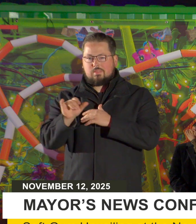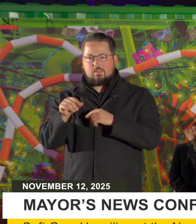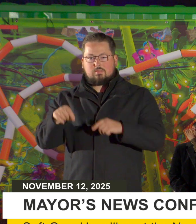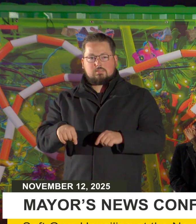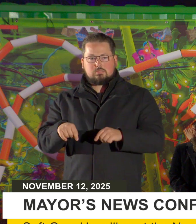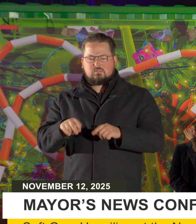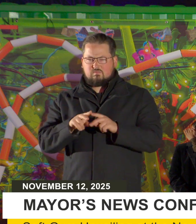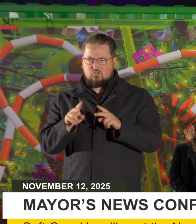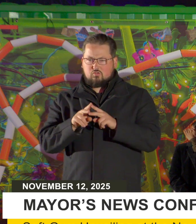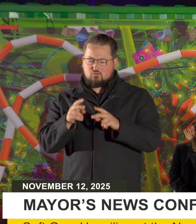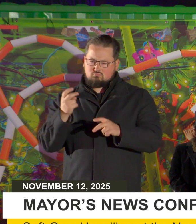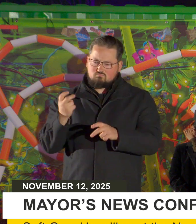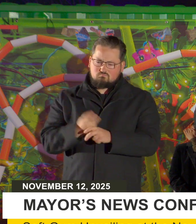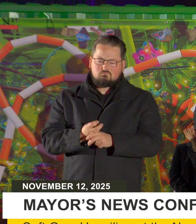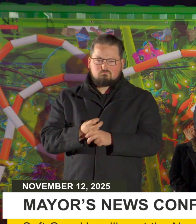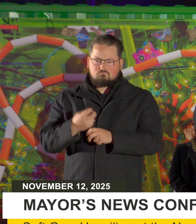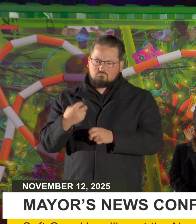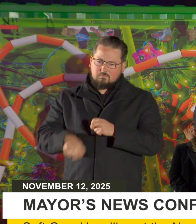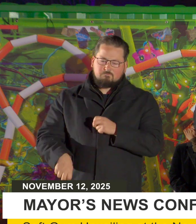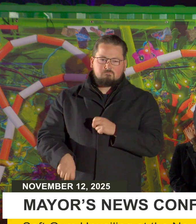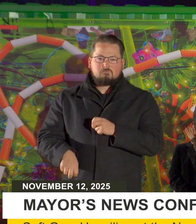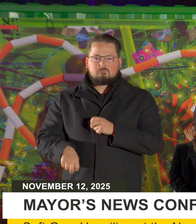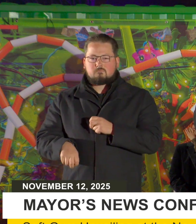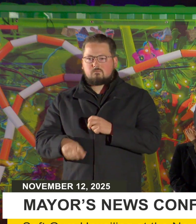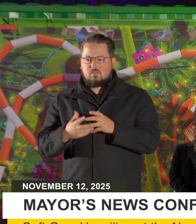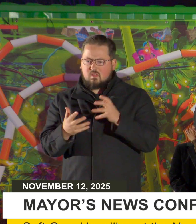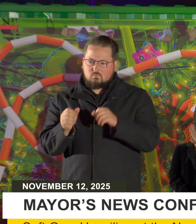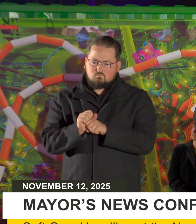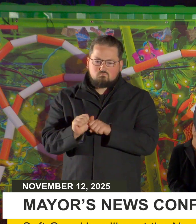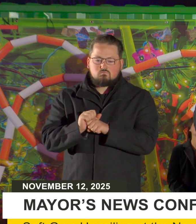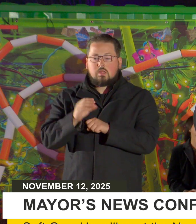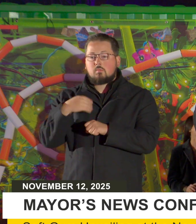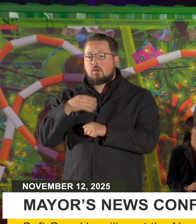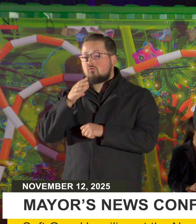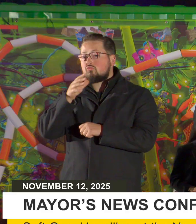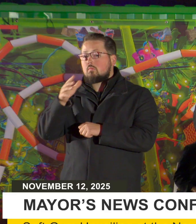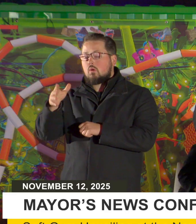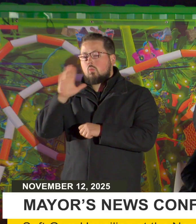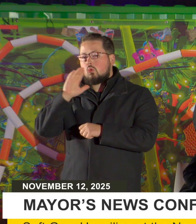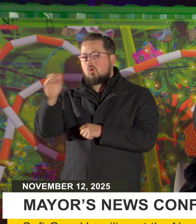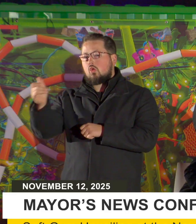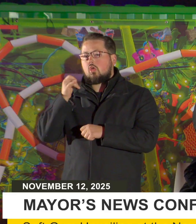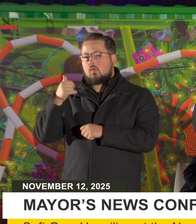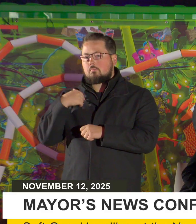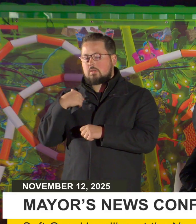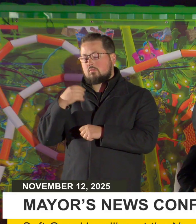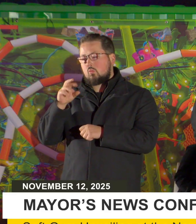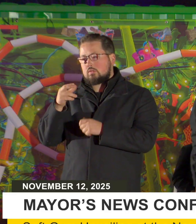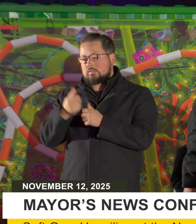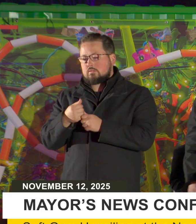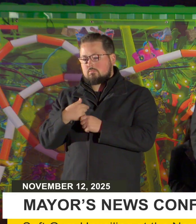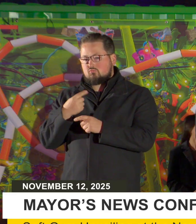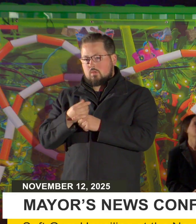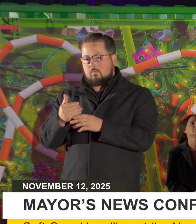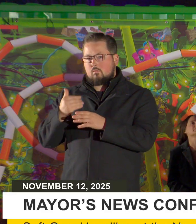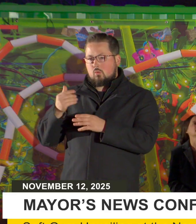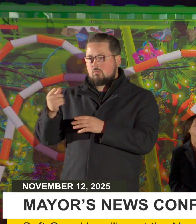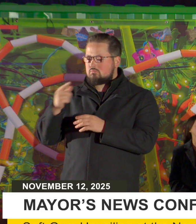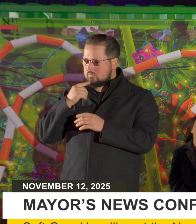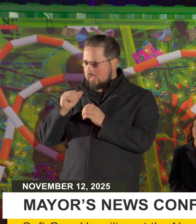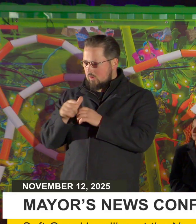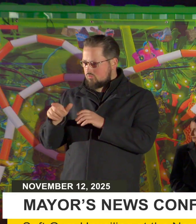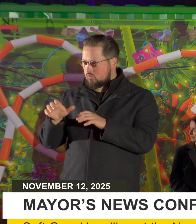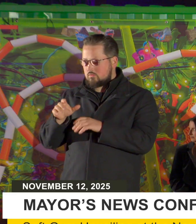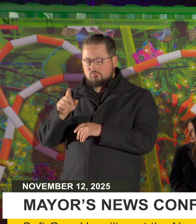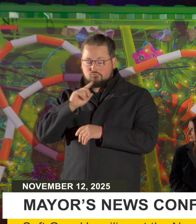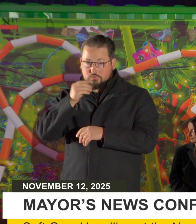this, rigorous, hard. And usually my grandmother will call me like right before or like text me right before and like, how's it going? But she doesn't